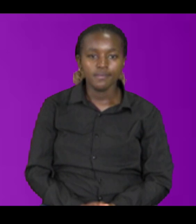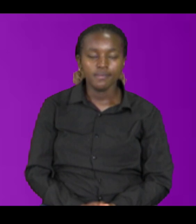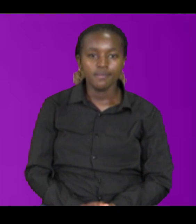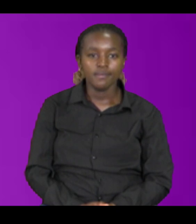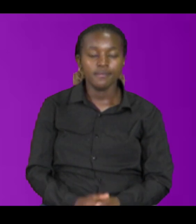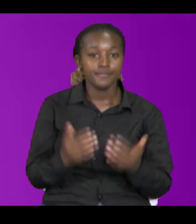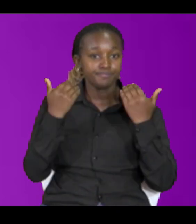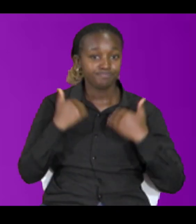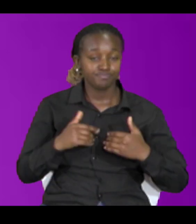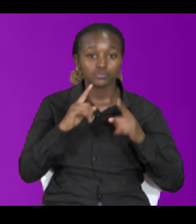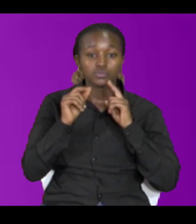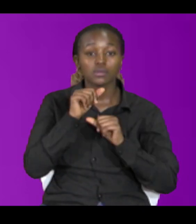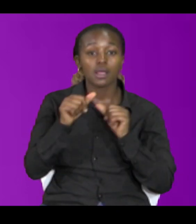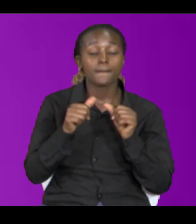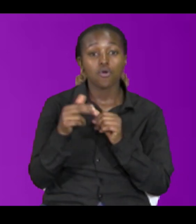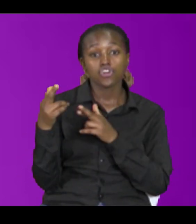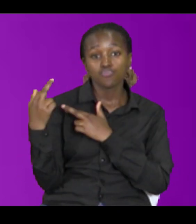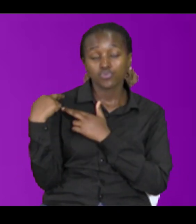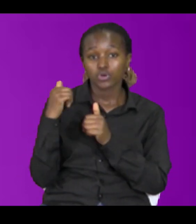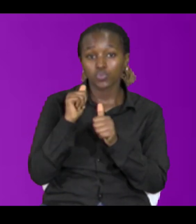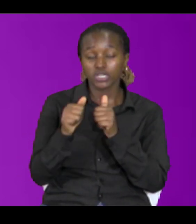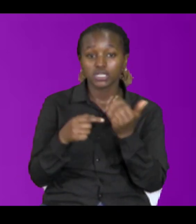role of technology. And